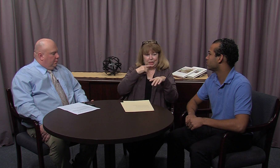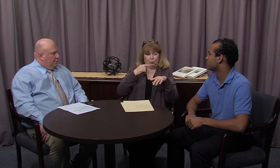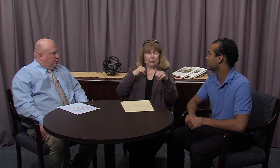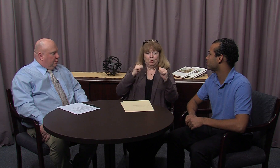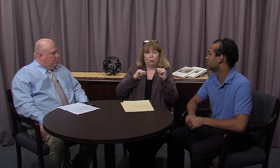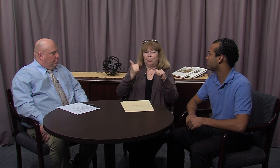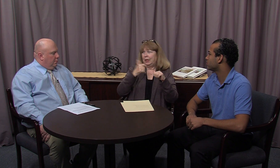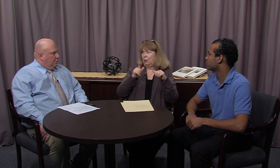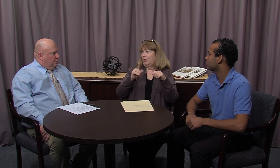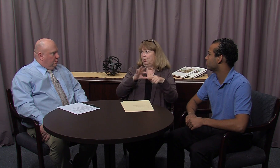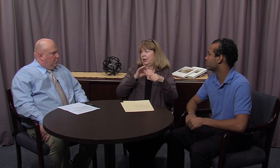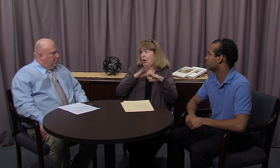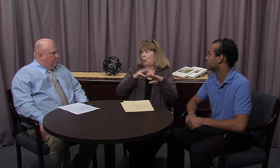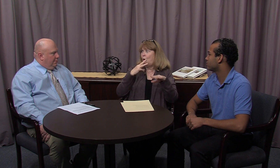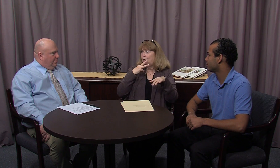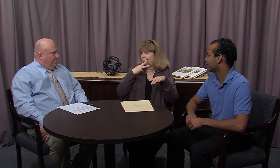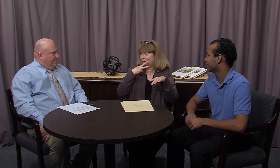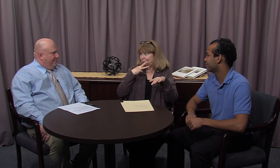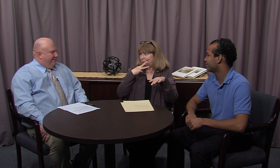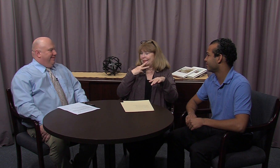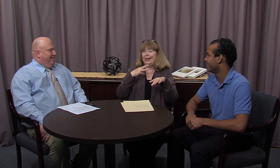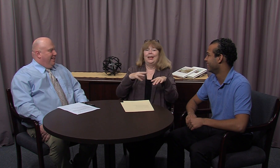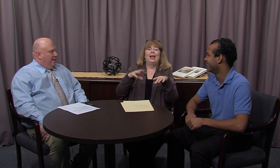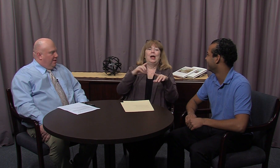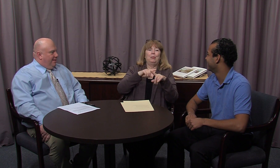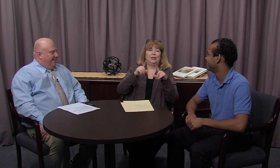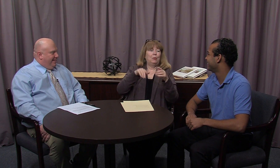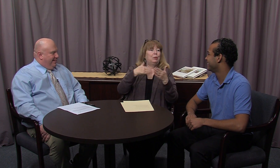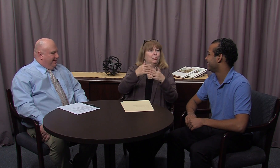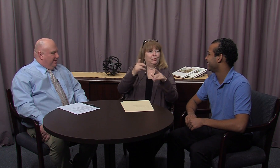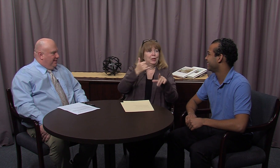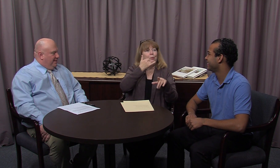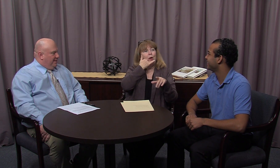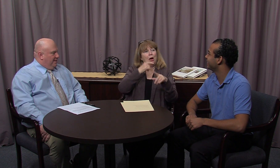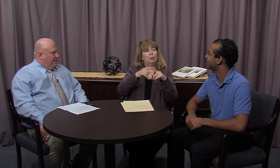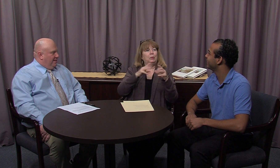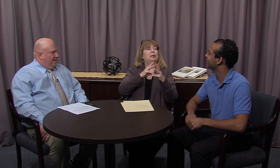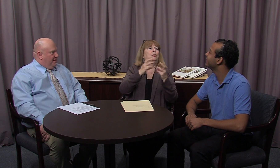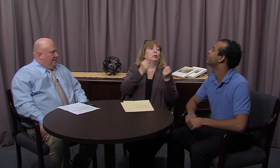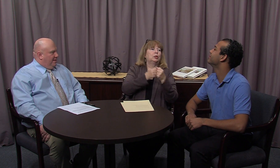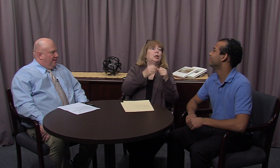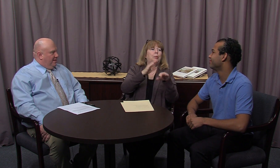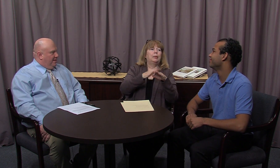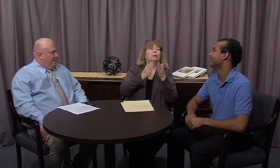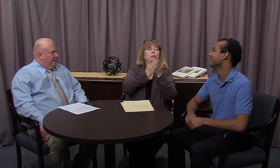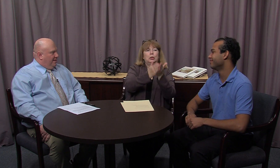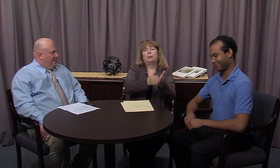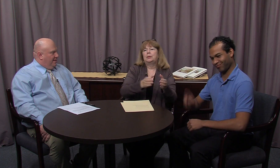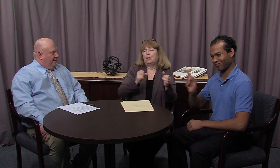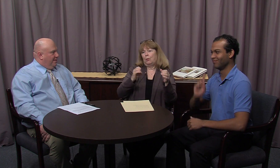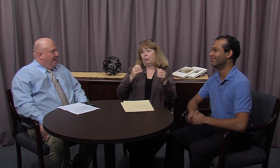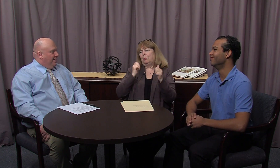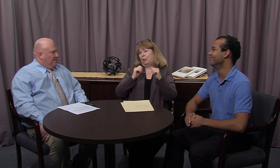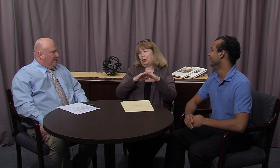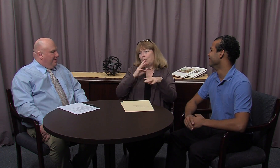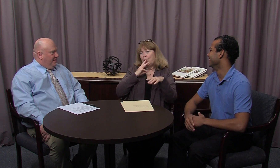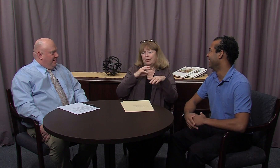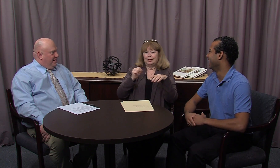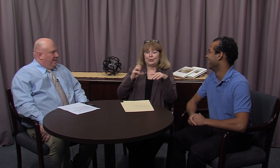we can perform anywhere but on water. But then we proved him wrong when we did the workshop on the cruise ship. So Nice. we performed on water. So That's